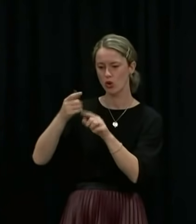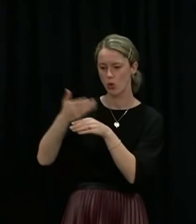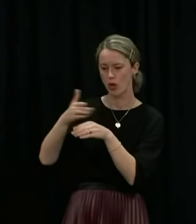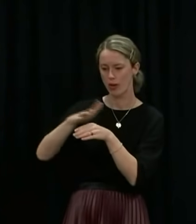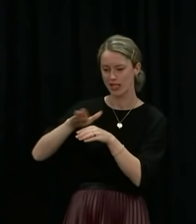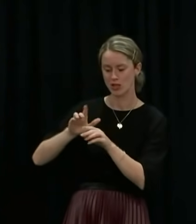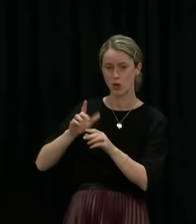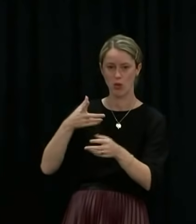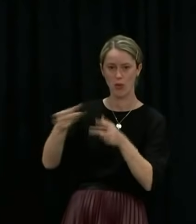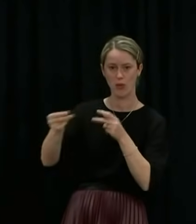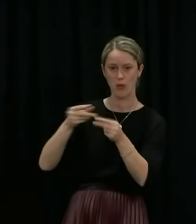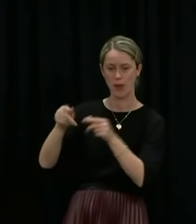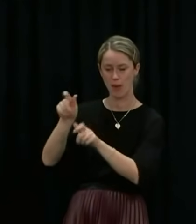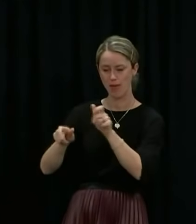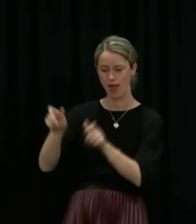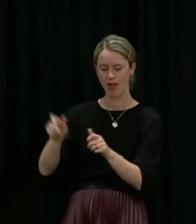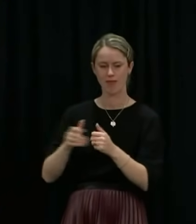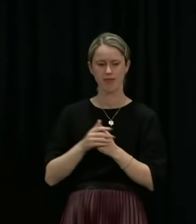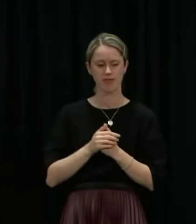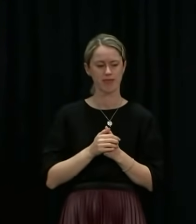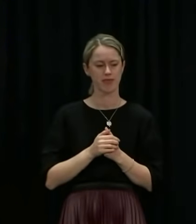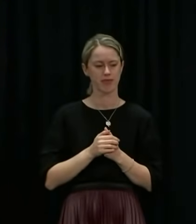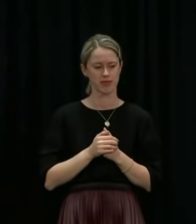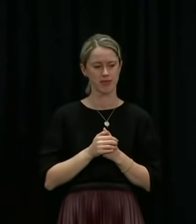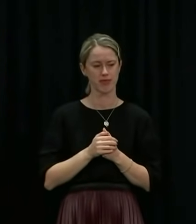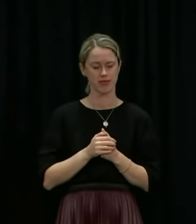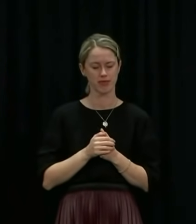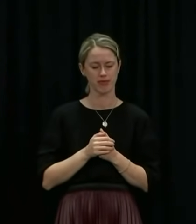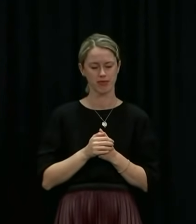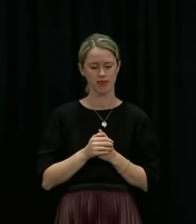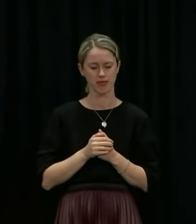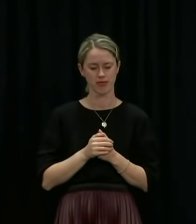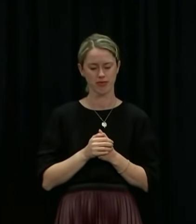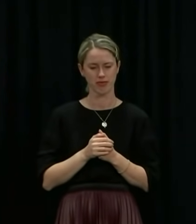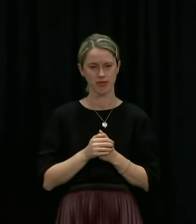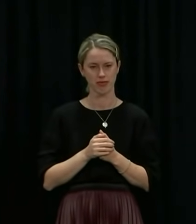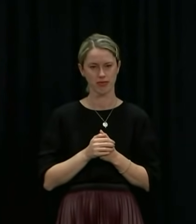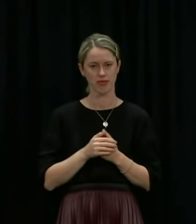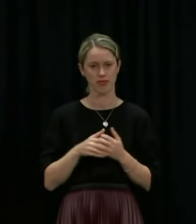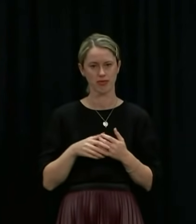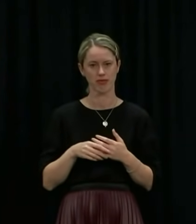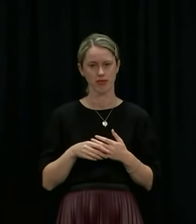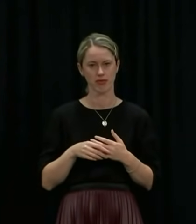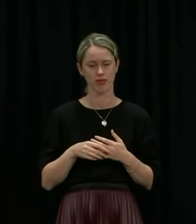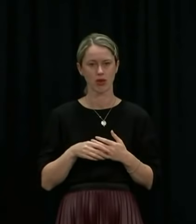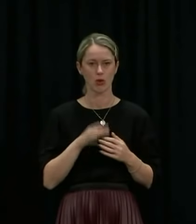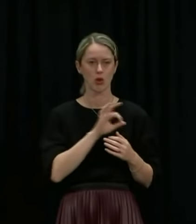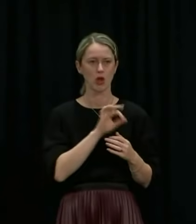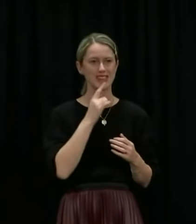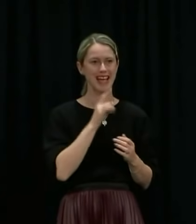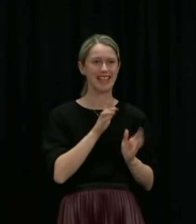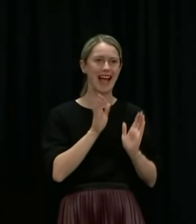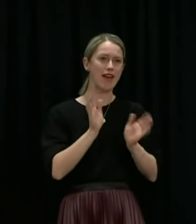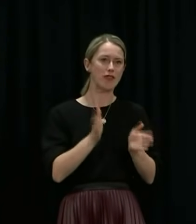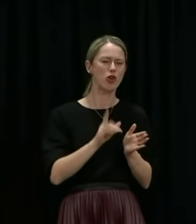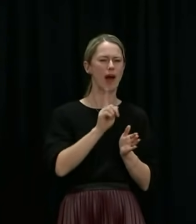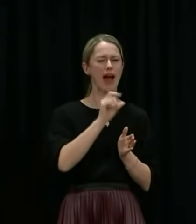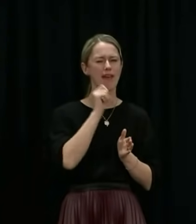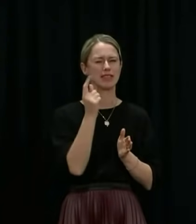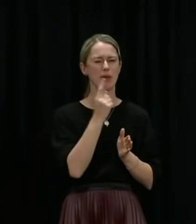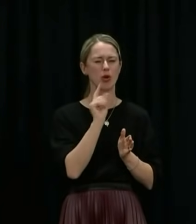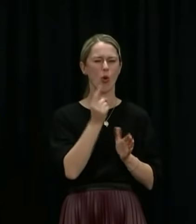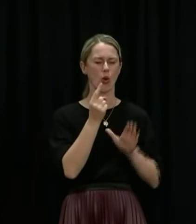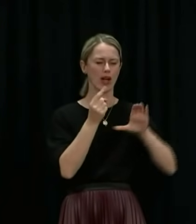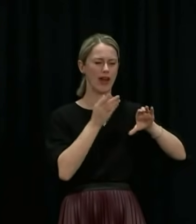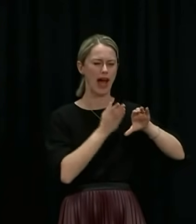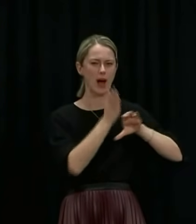make vaccination readily available. And I guess what I would say is here, even in the absence of a mandatory requirement, anyone who is crossing the boundary out